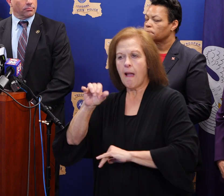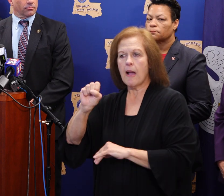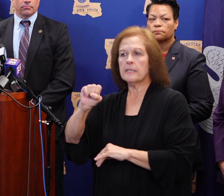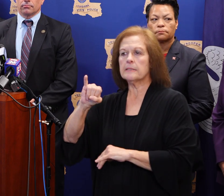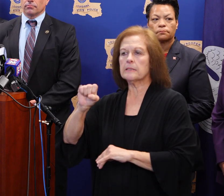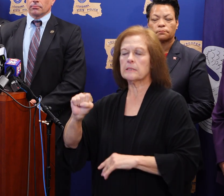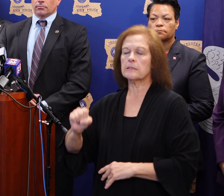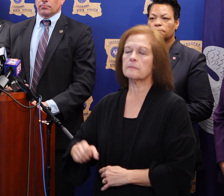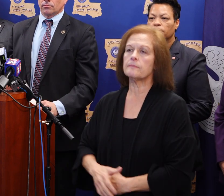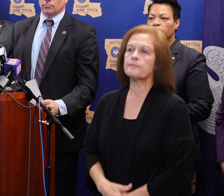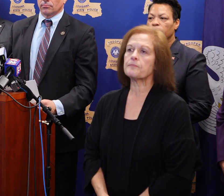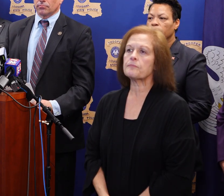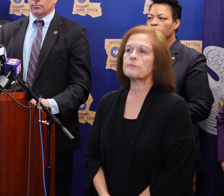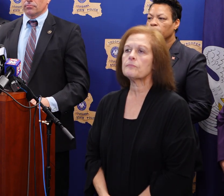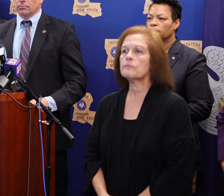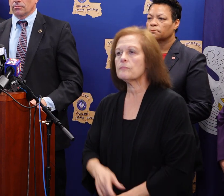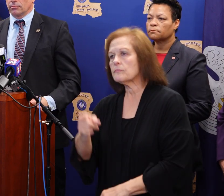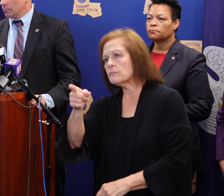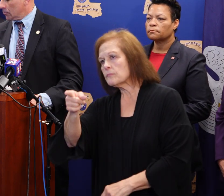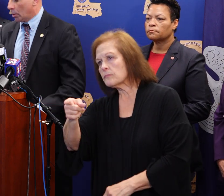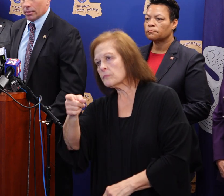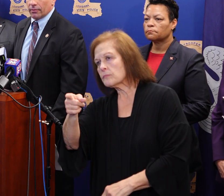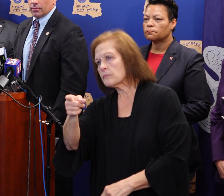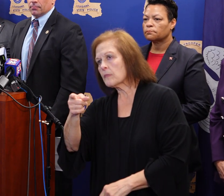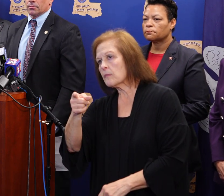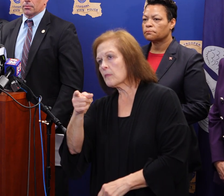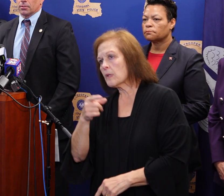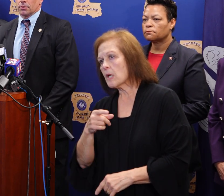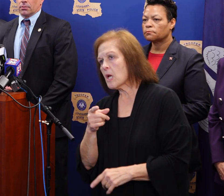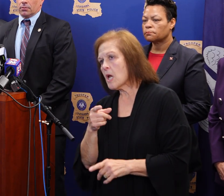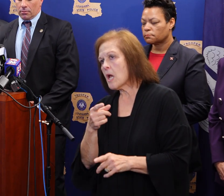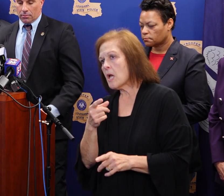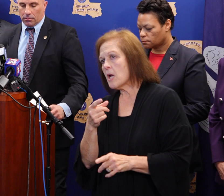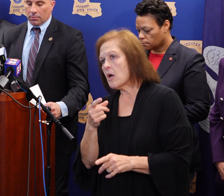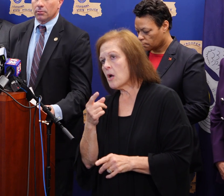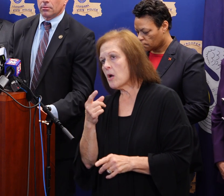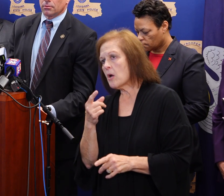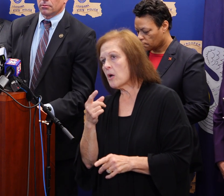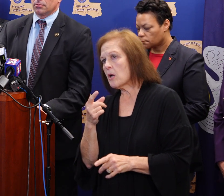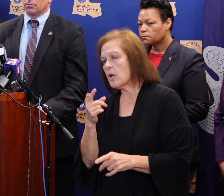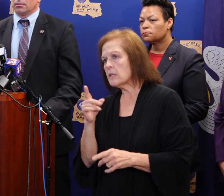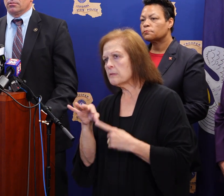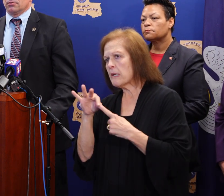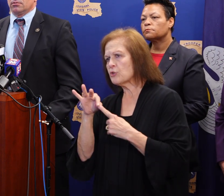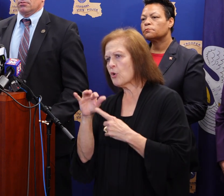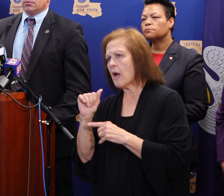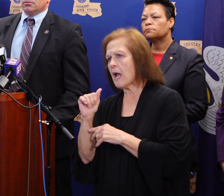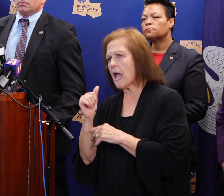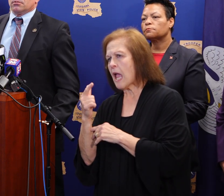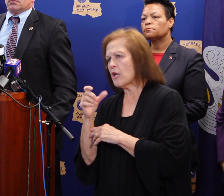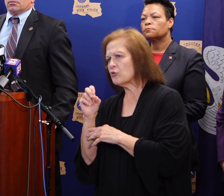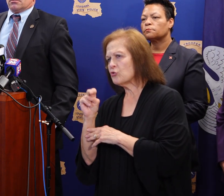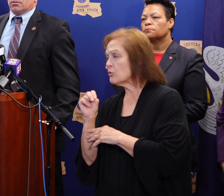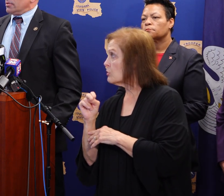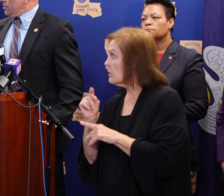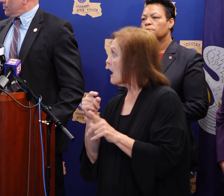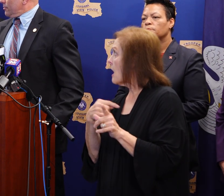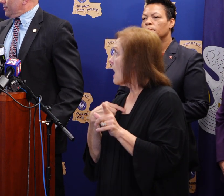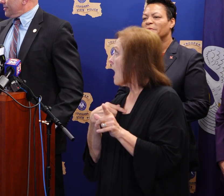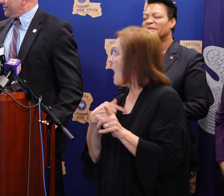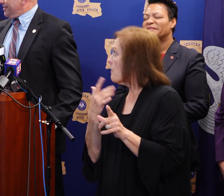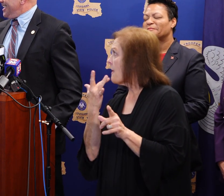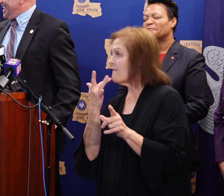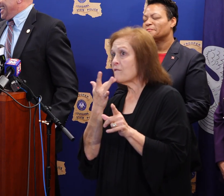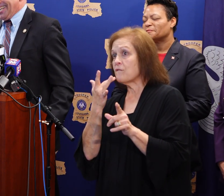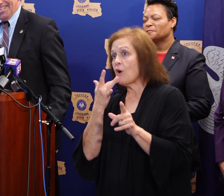Right there. You've had your hand up for a while. Kate? Sir. Thank you, I appreciate it. Yeah. It's actually for Special Agent Brad. Sir, I prefer those. I'm